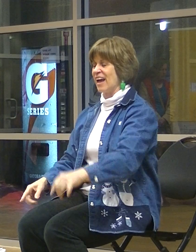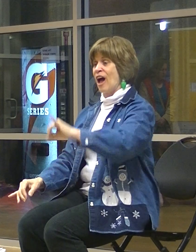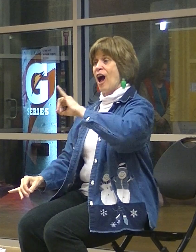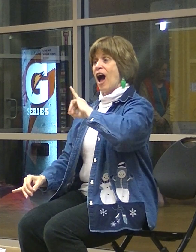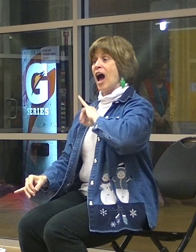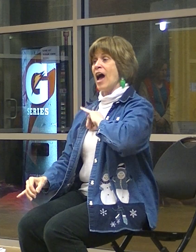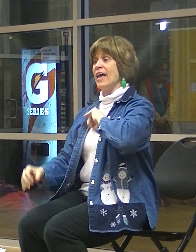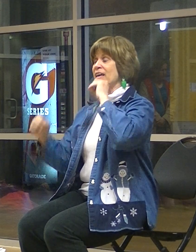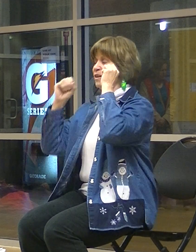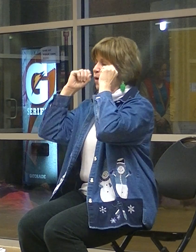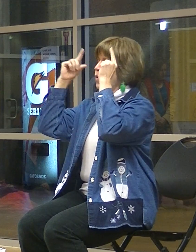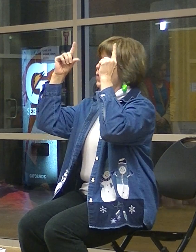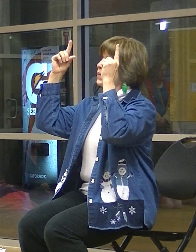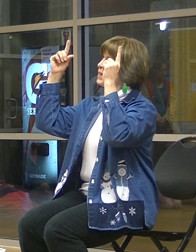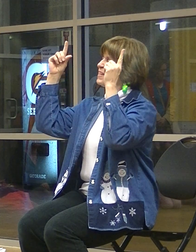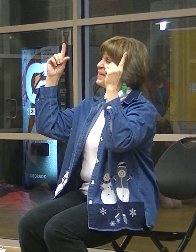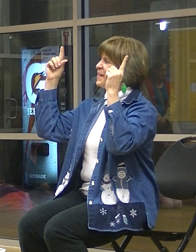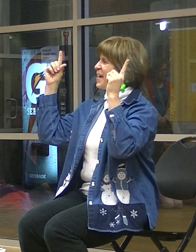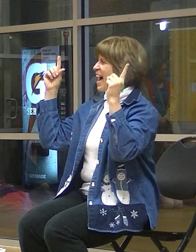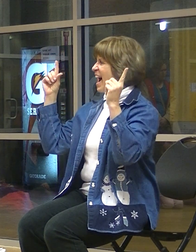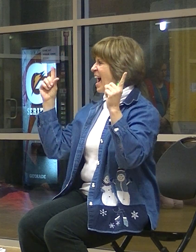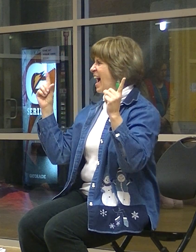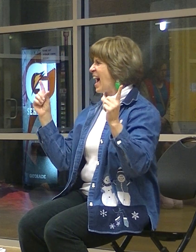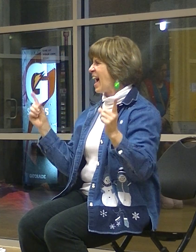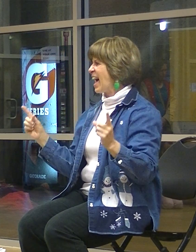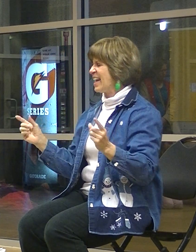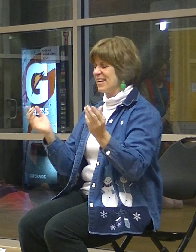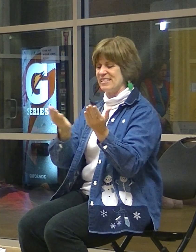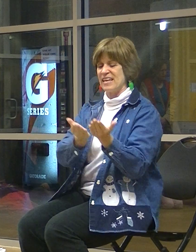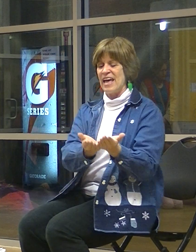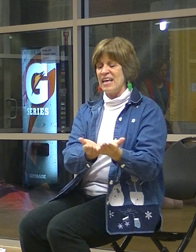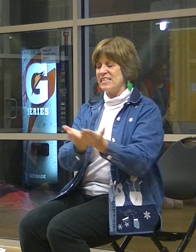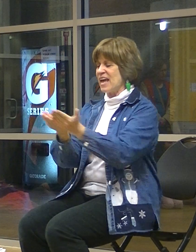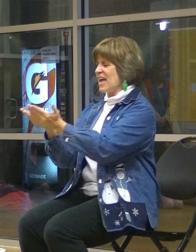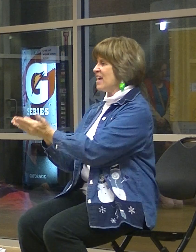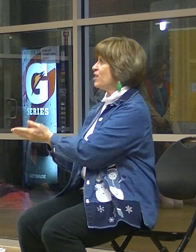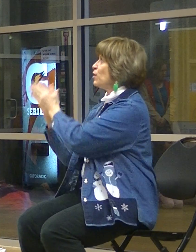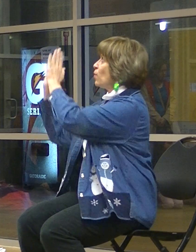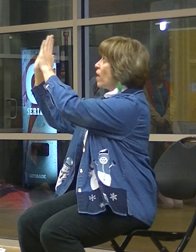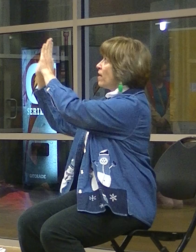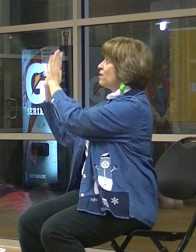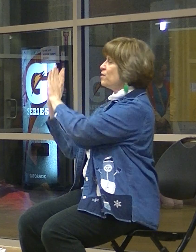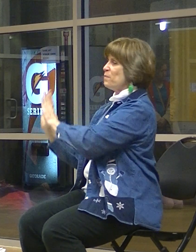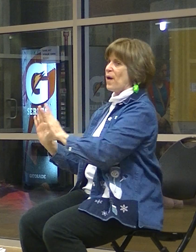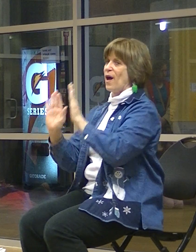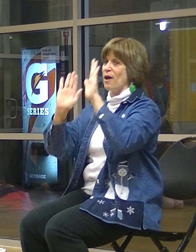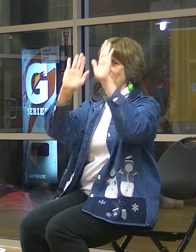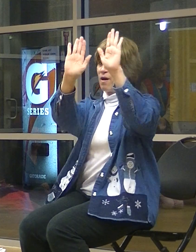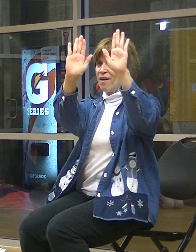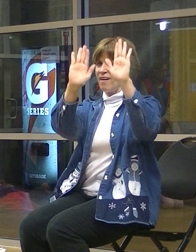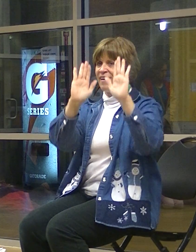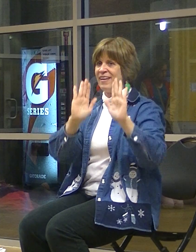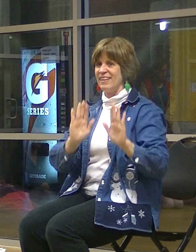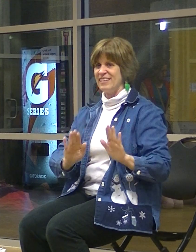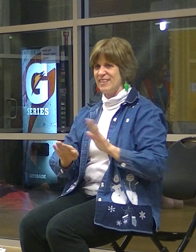I can open your eyes, take you wonder by wonder.